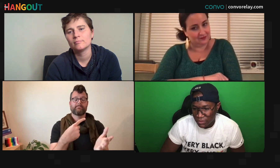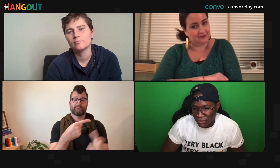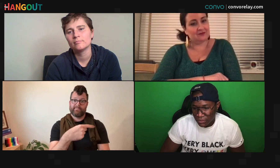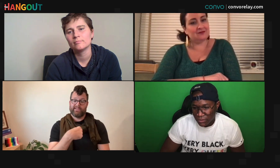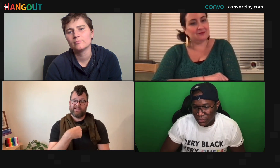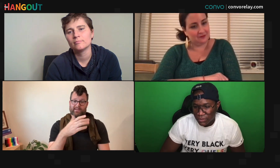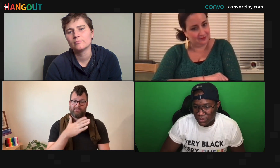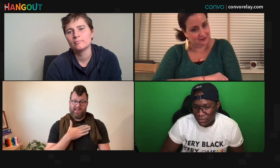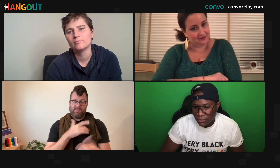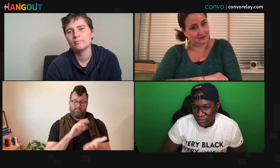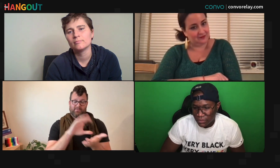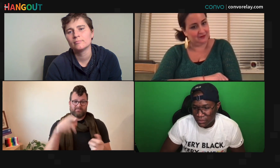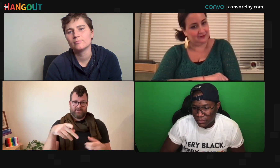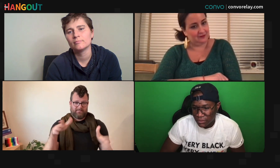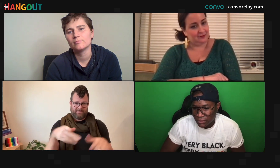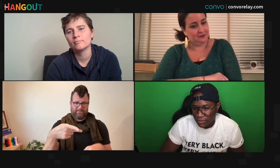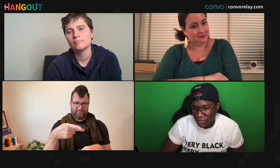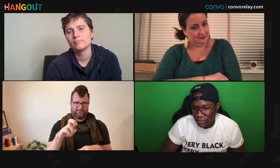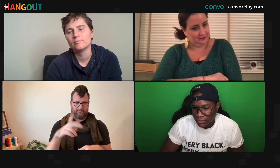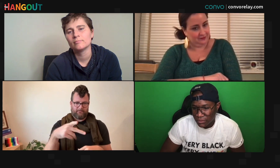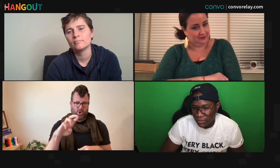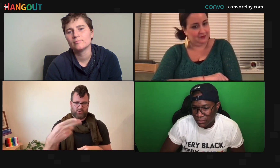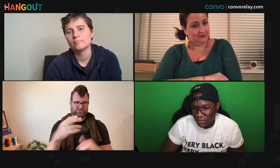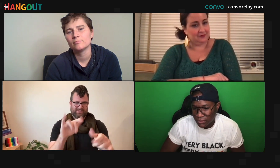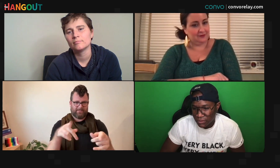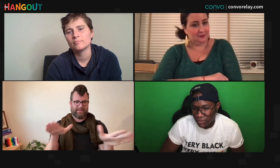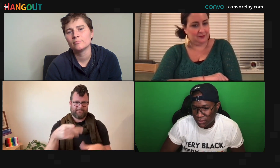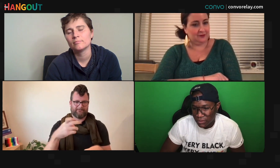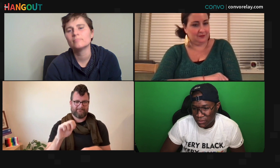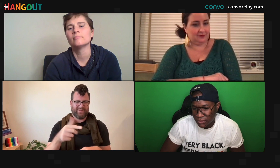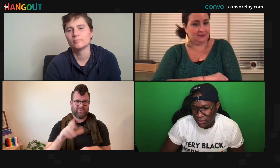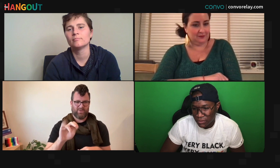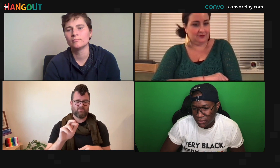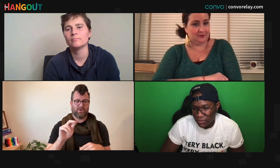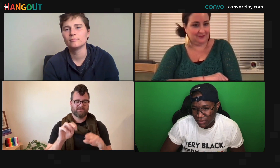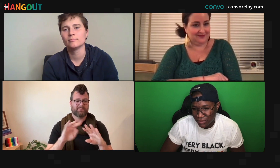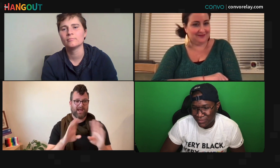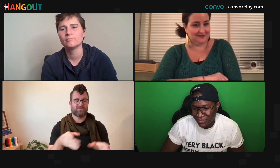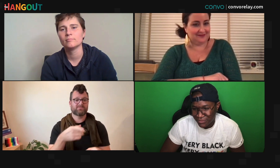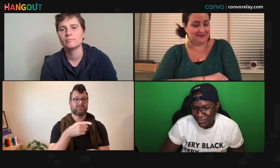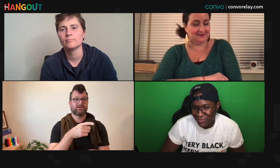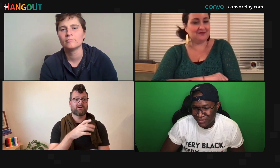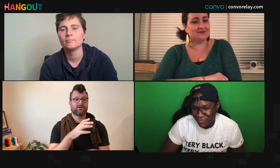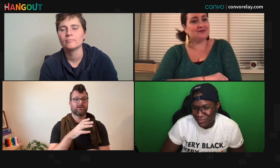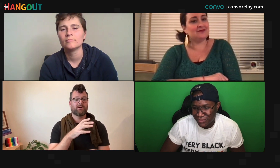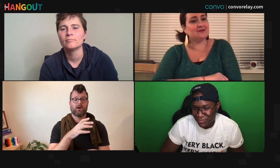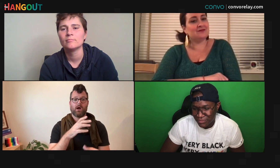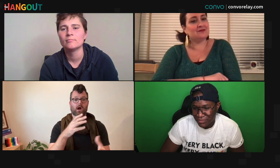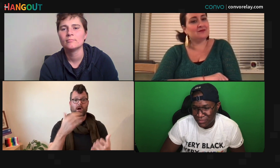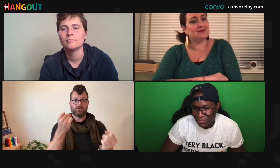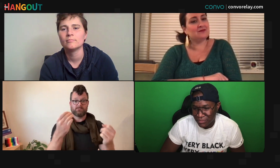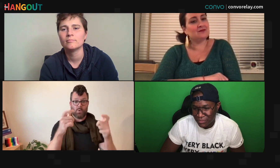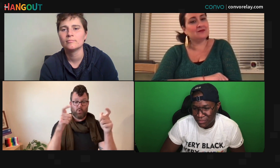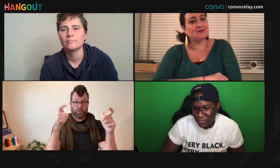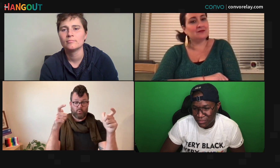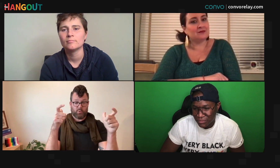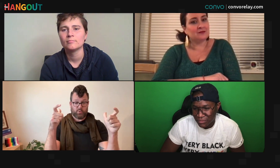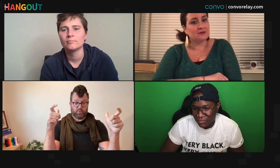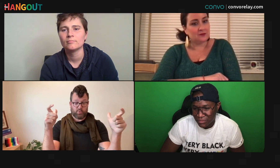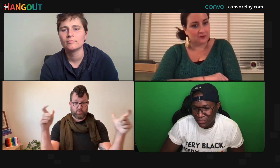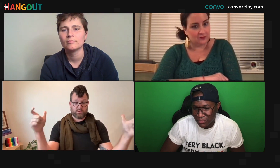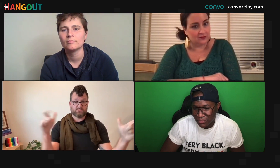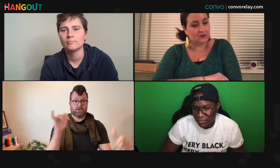and empathize with each other. And I think sometimes a publishing company, just like Penguin